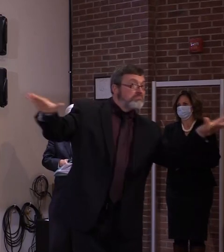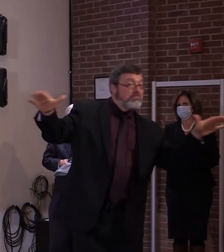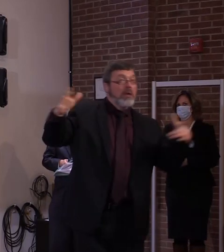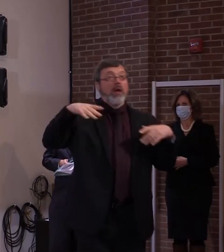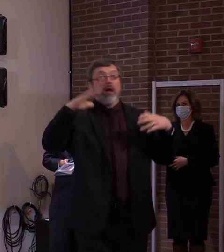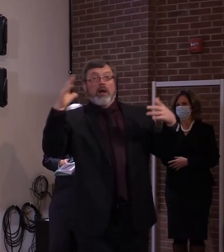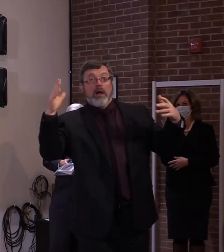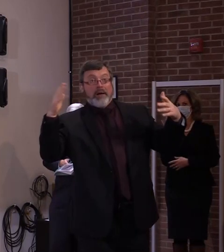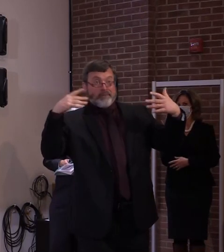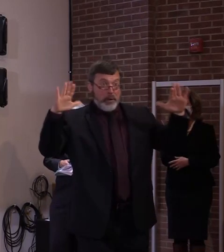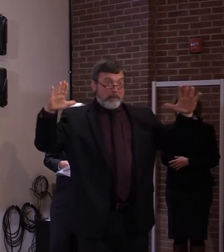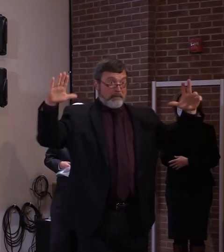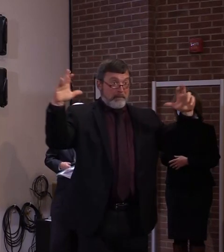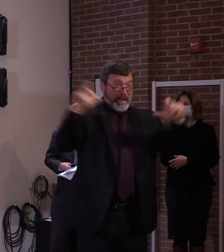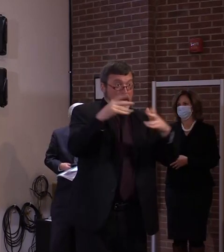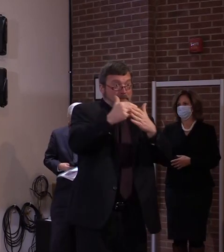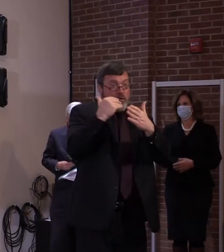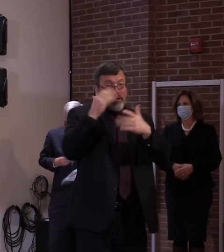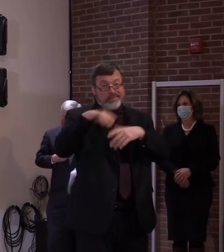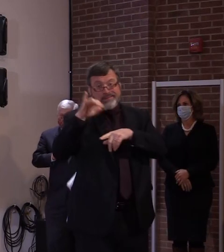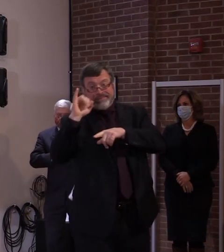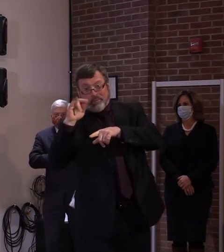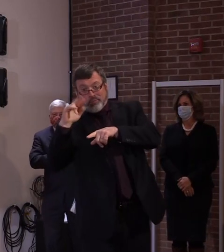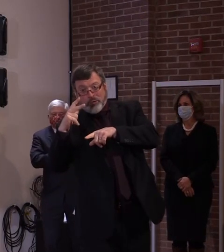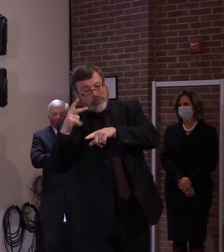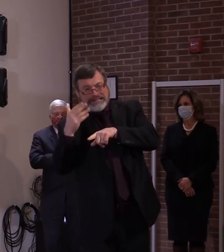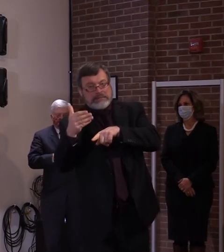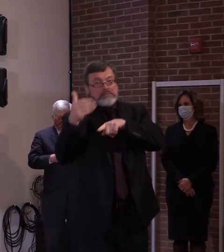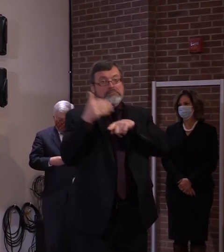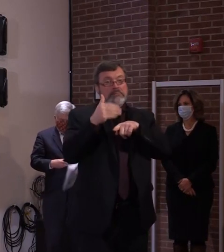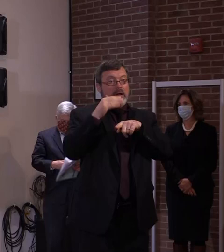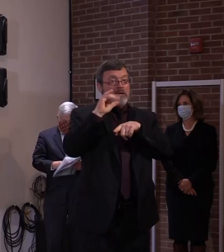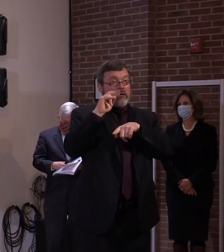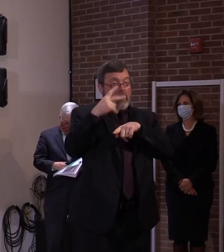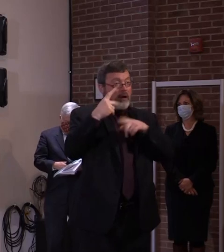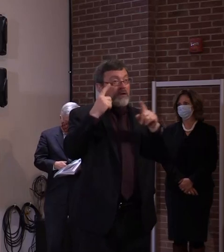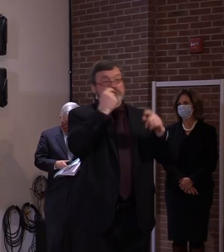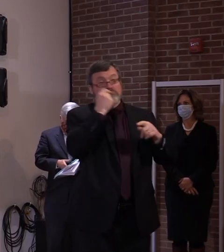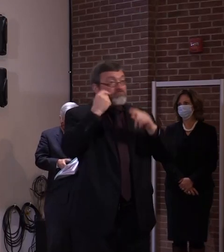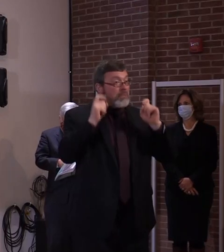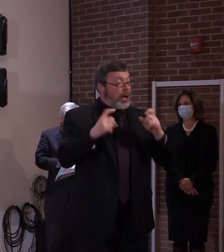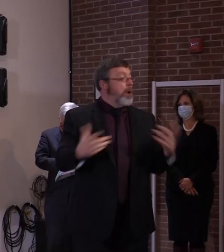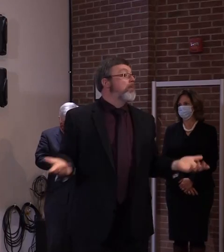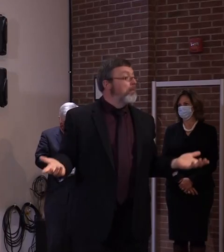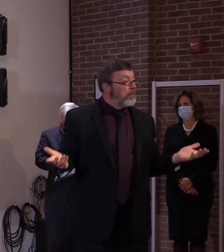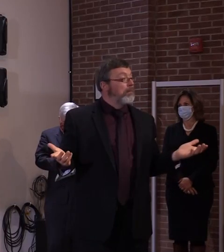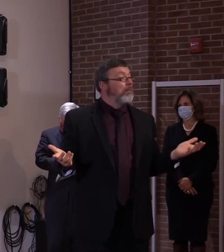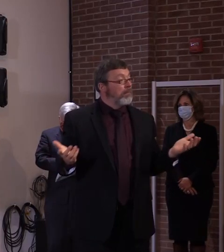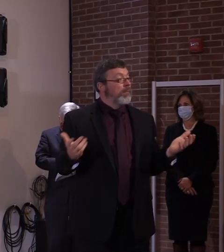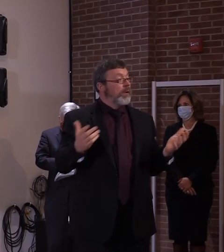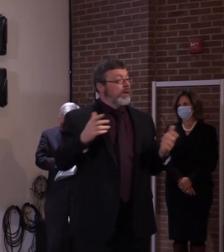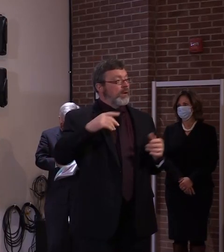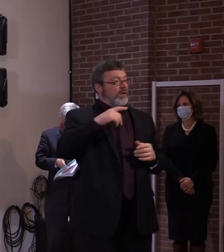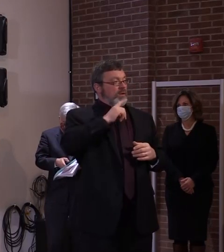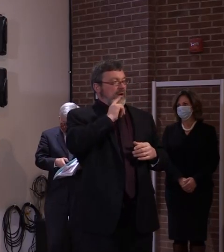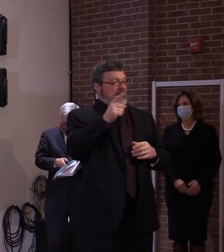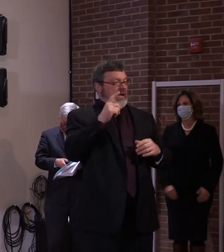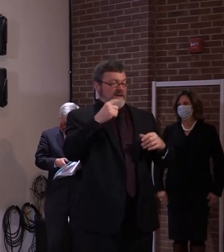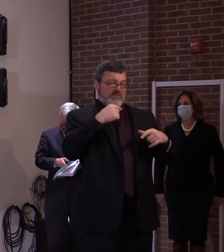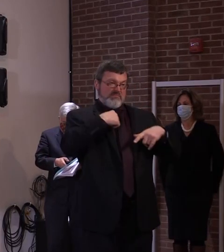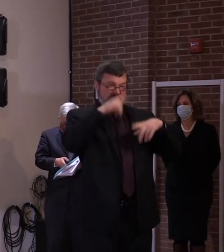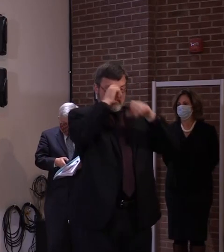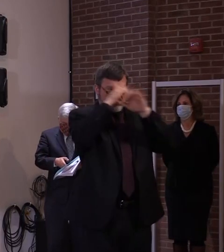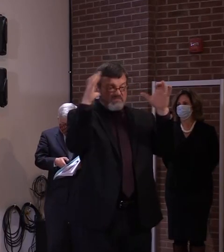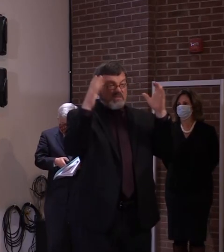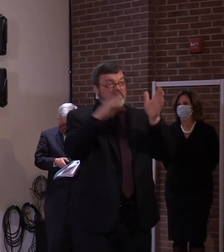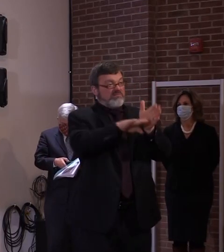So it's important to acknowledge that. I think, you know, what we've done after every holiday is to encourage schools to offer more testing,